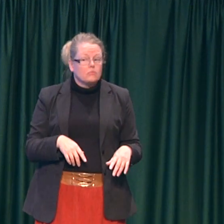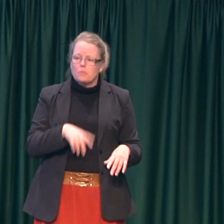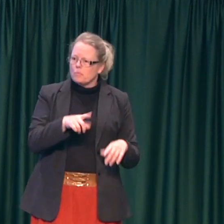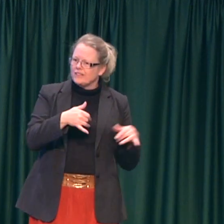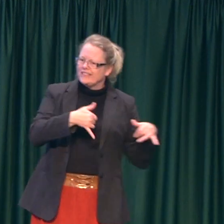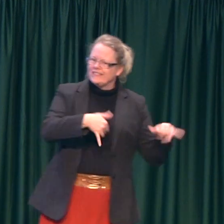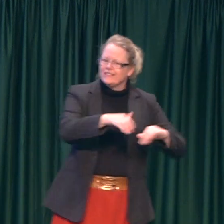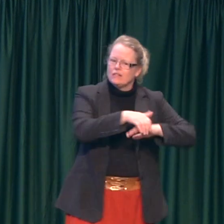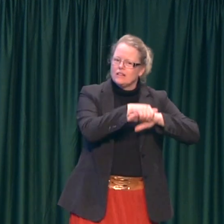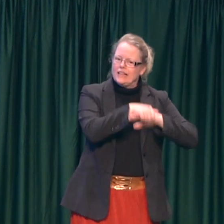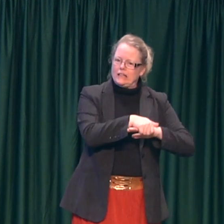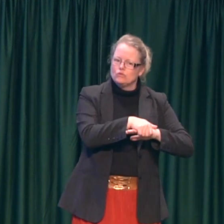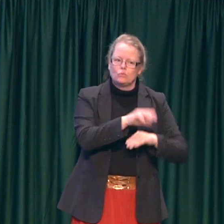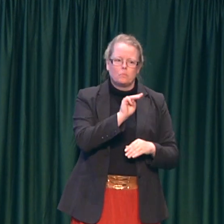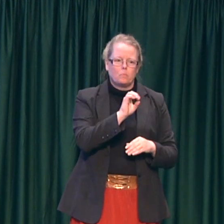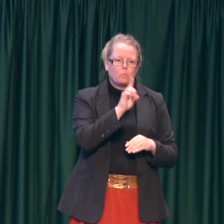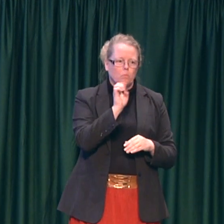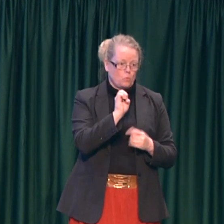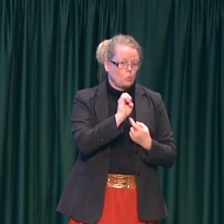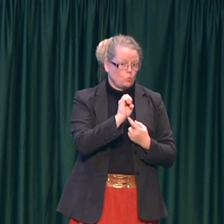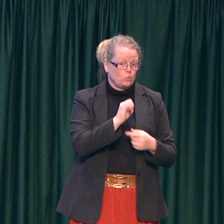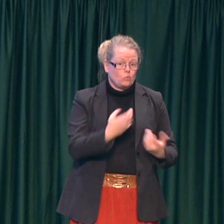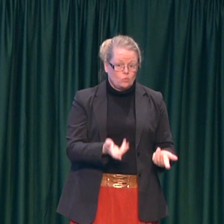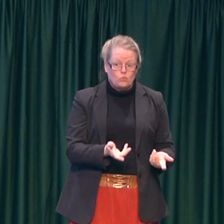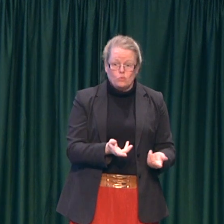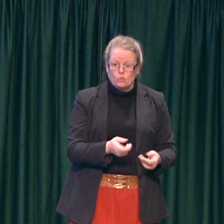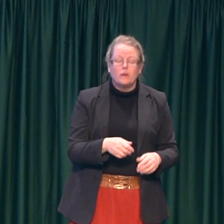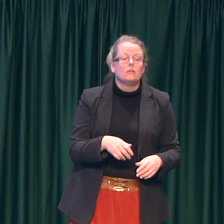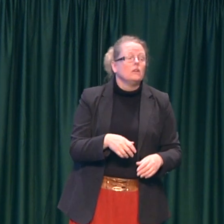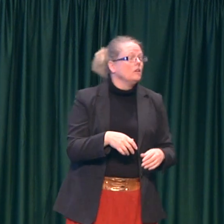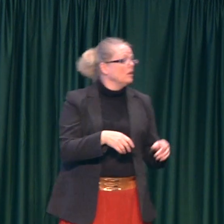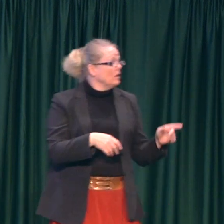It's effective. It's English-based. It's the English mode.